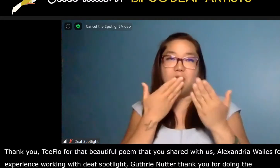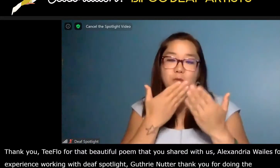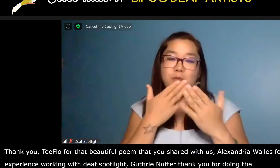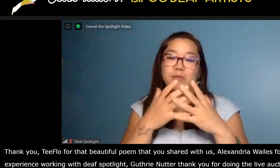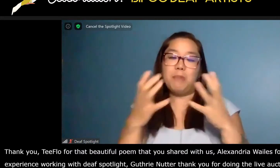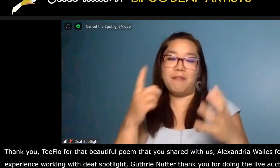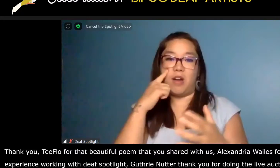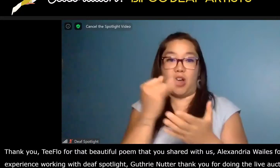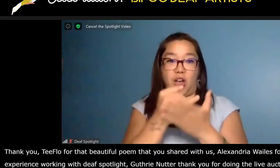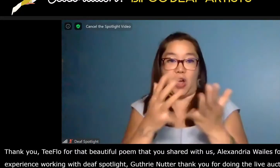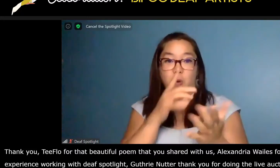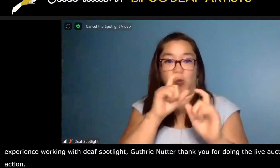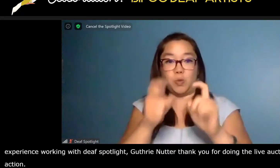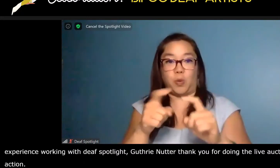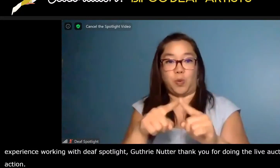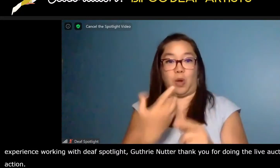now.